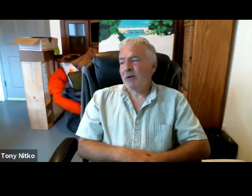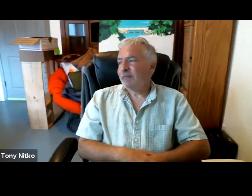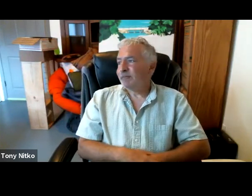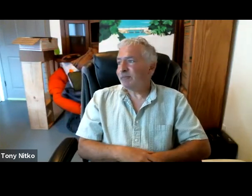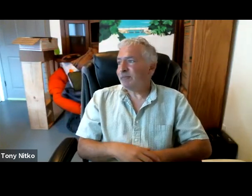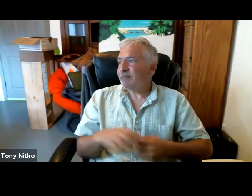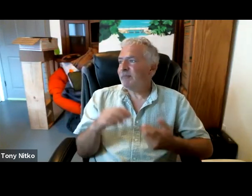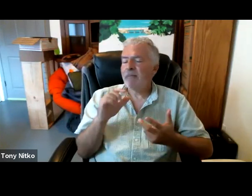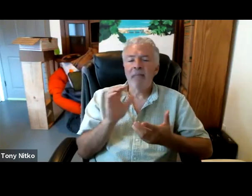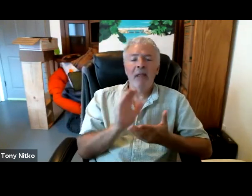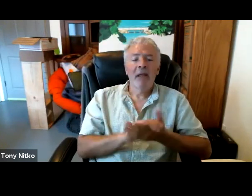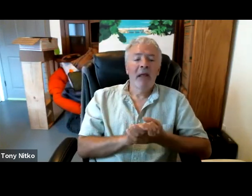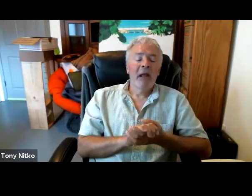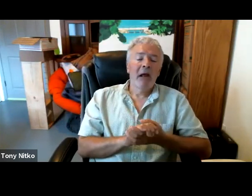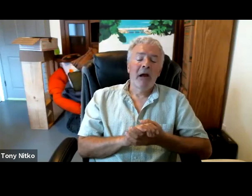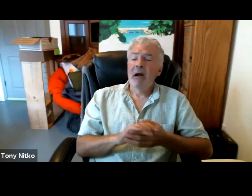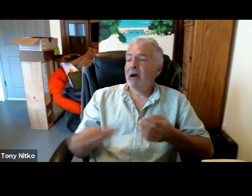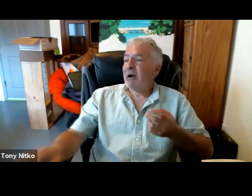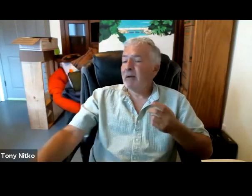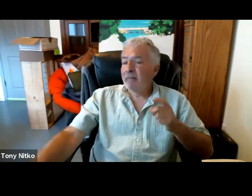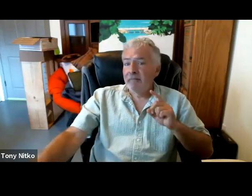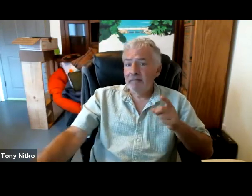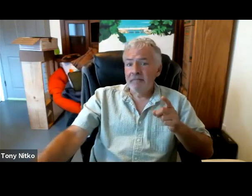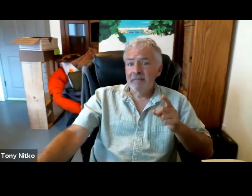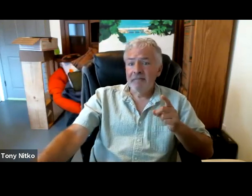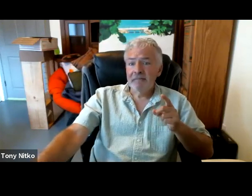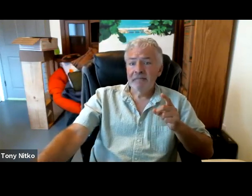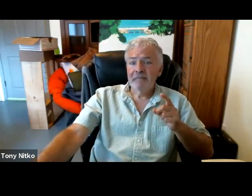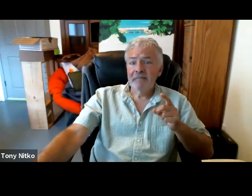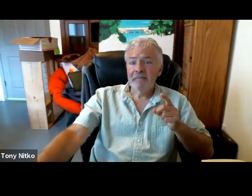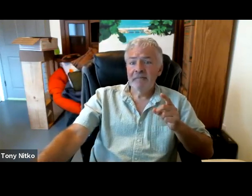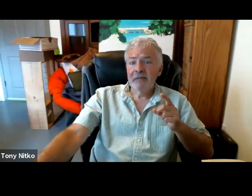considered DVA because it is communicating the deaf experience.